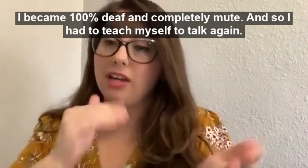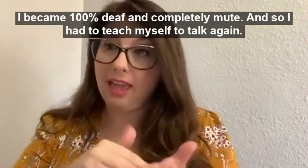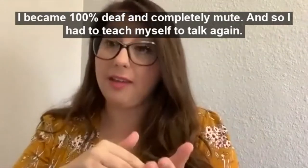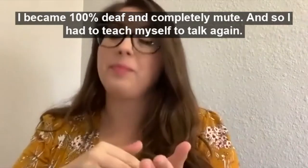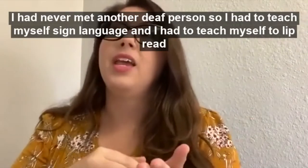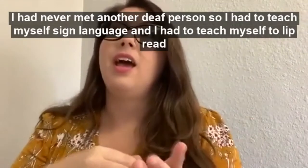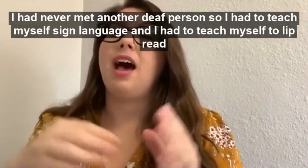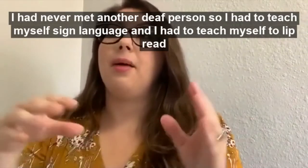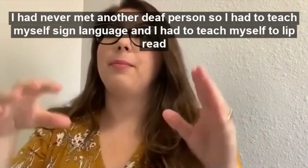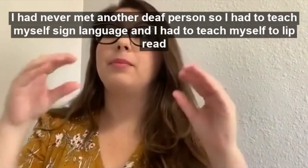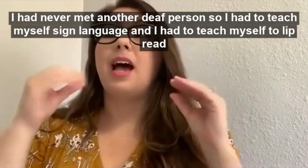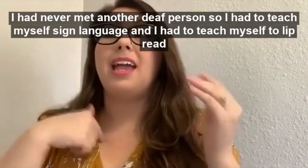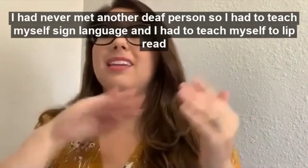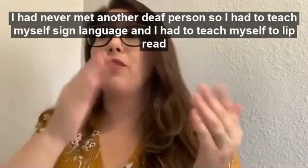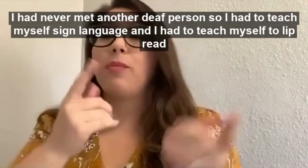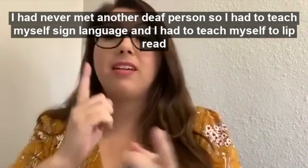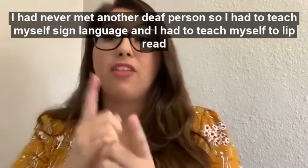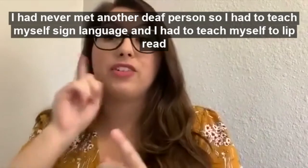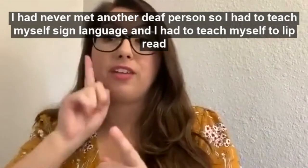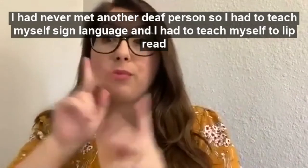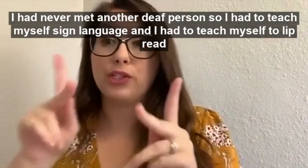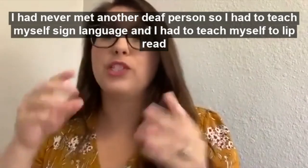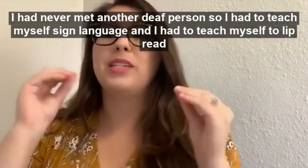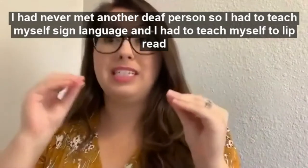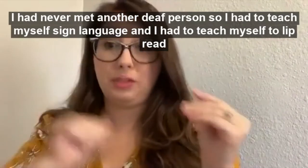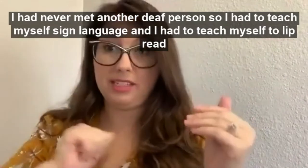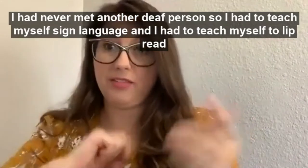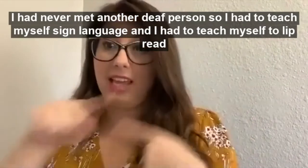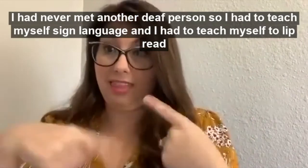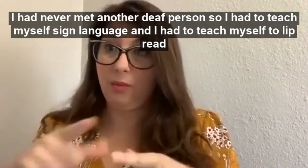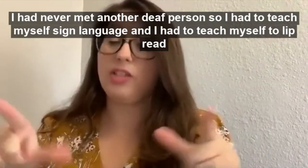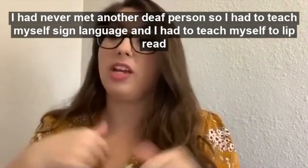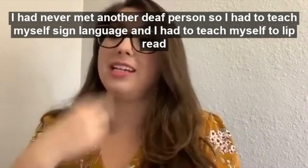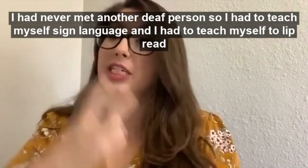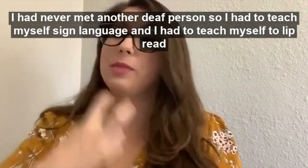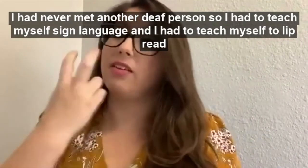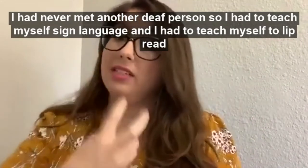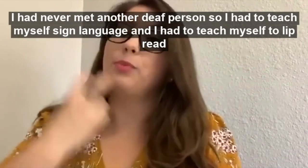again. I had never met another deaf person, so I had to teach myself sign language, and I teach myself to lip read.